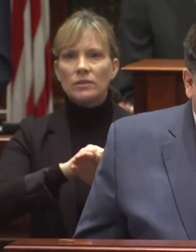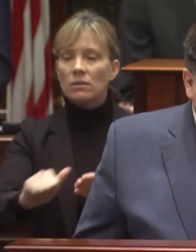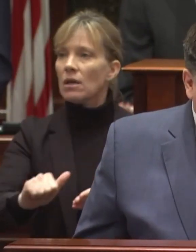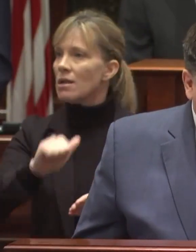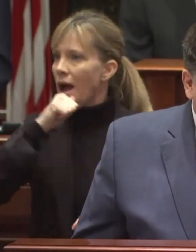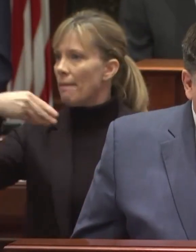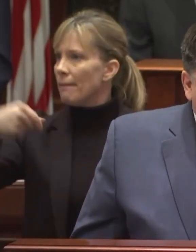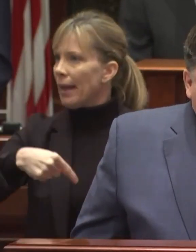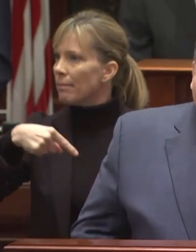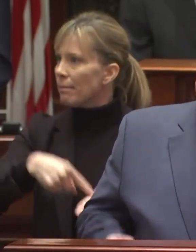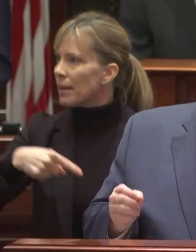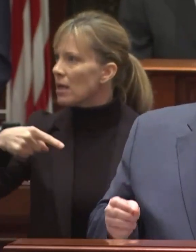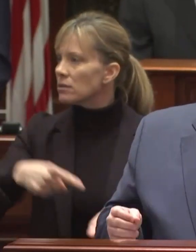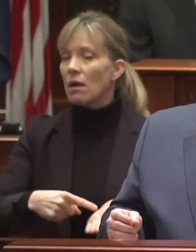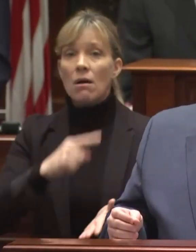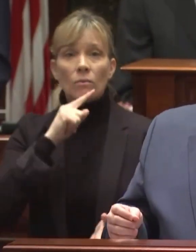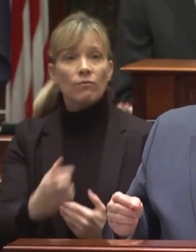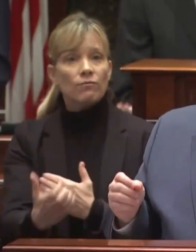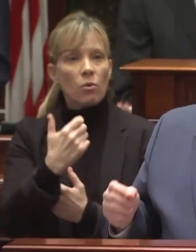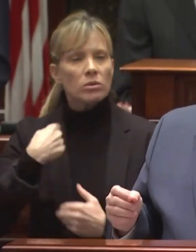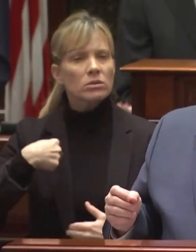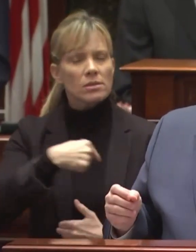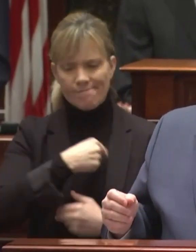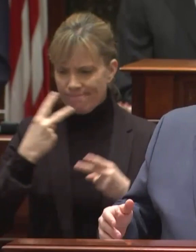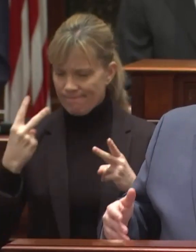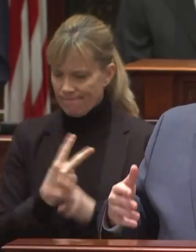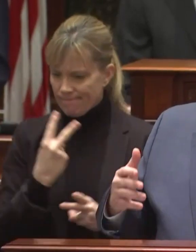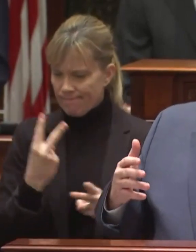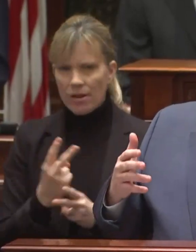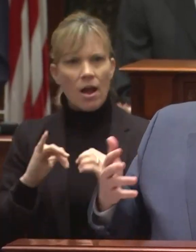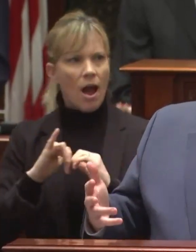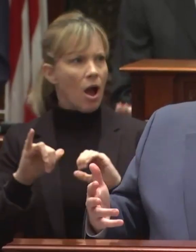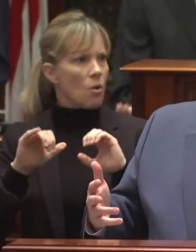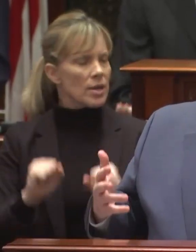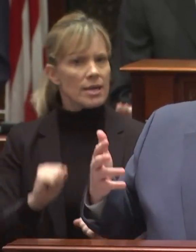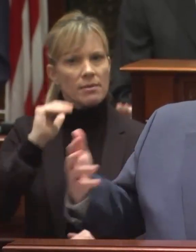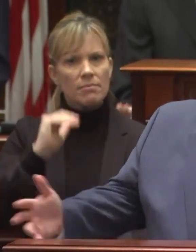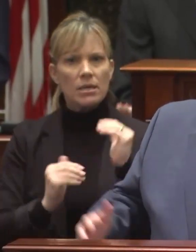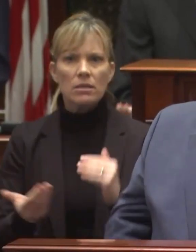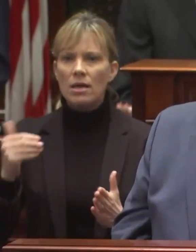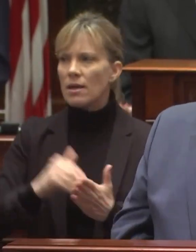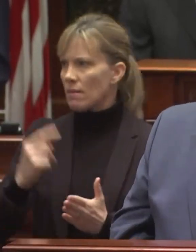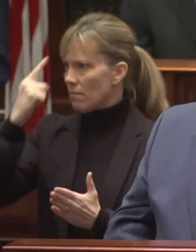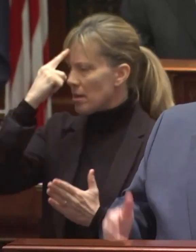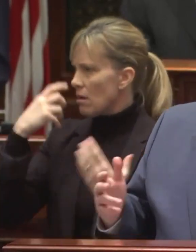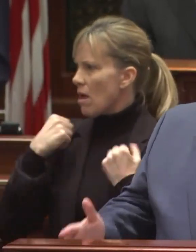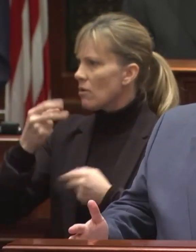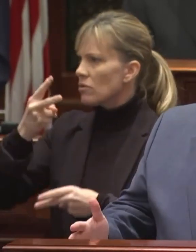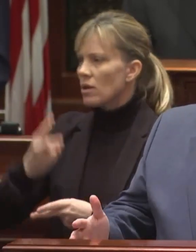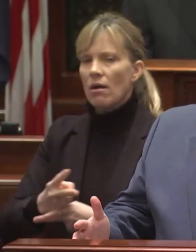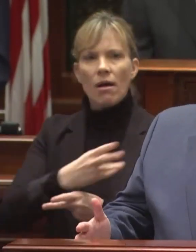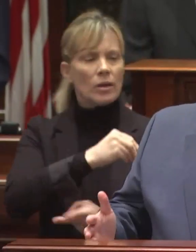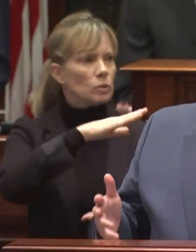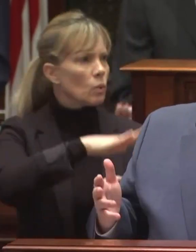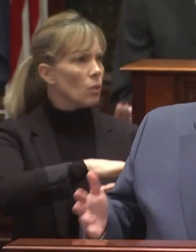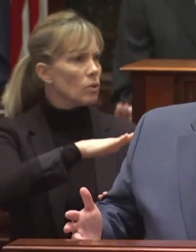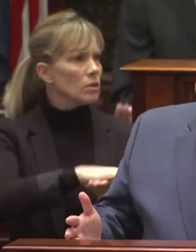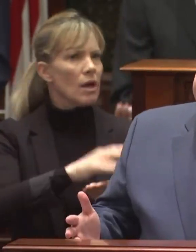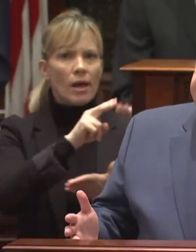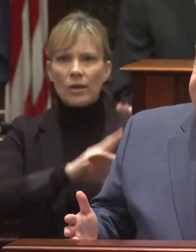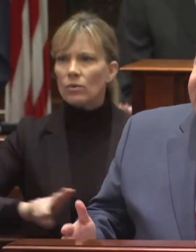unpaid bills. It forced us to figure out how we would rebuild mental health care and schools